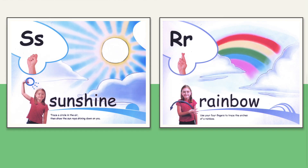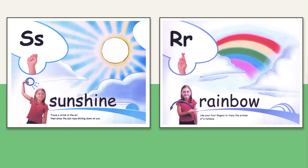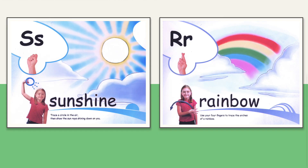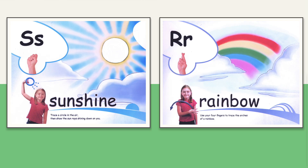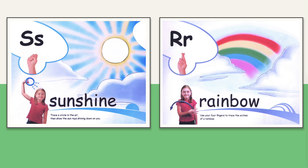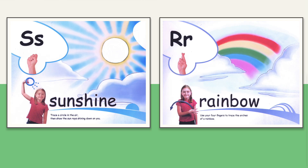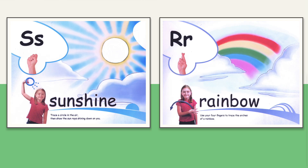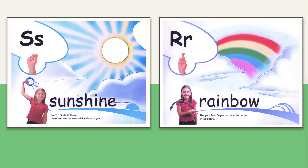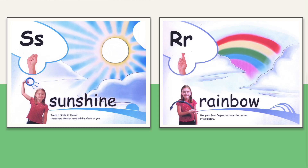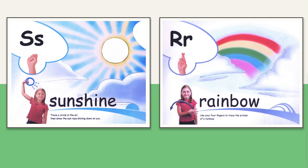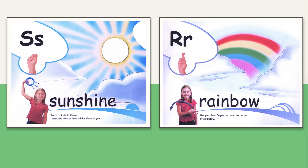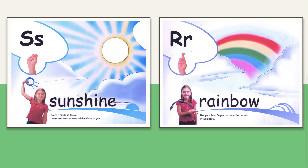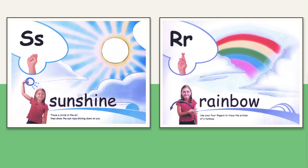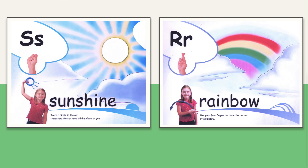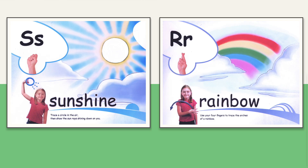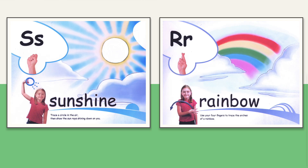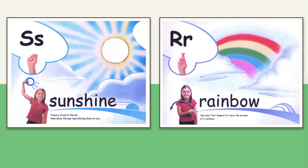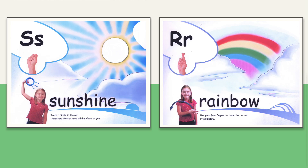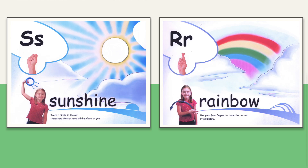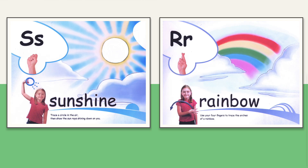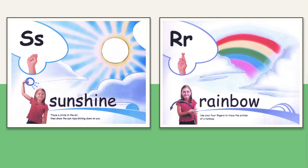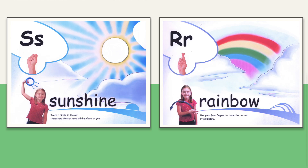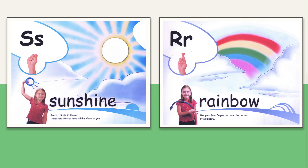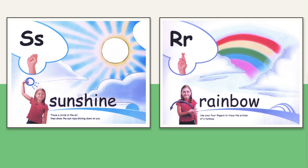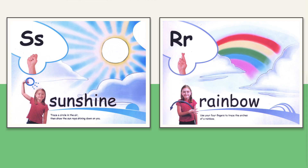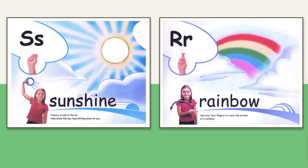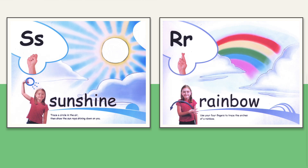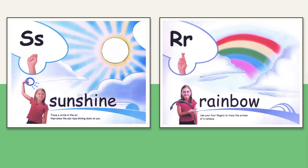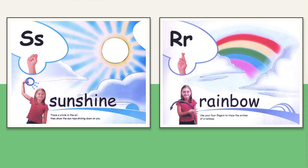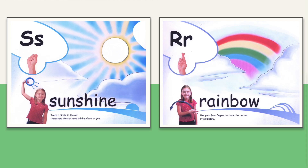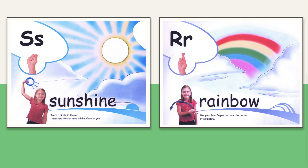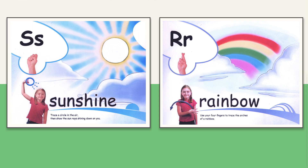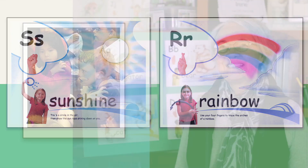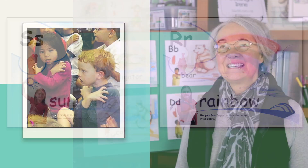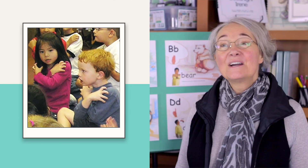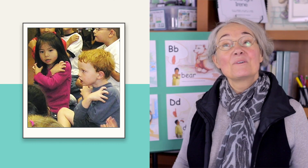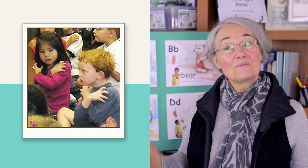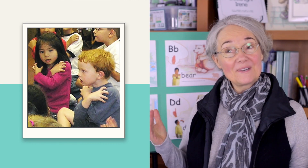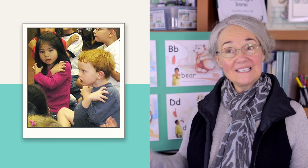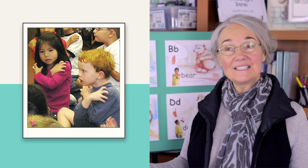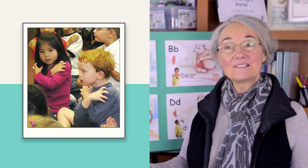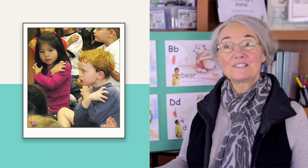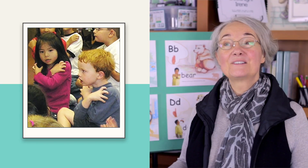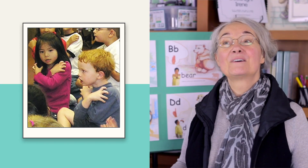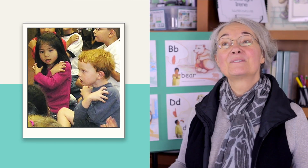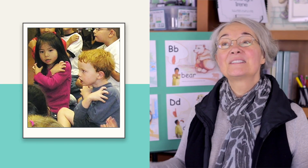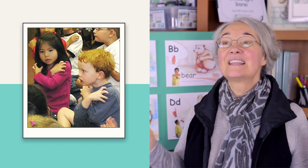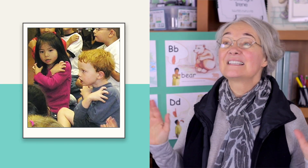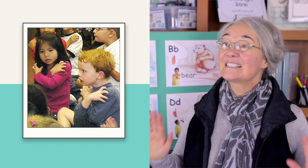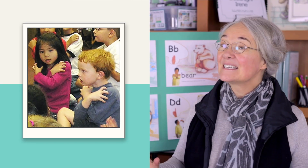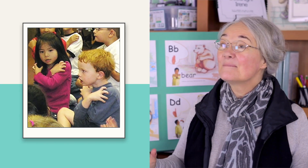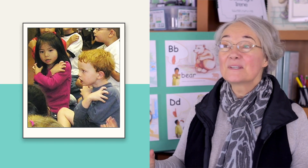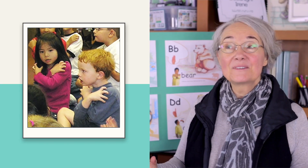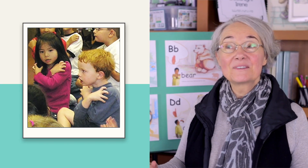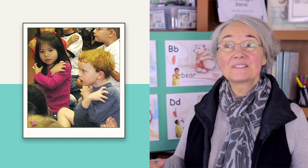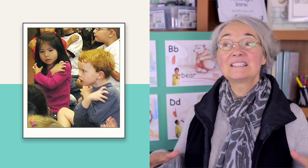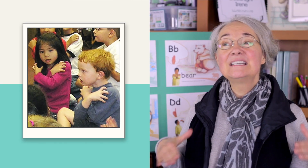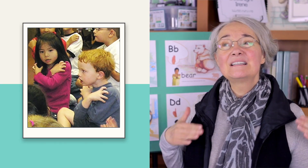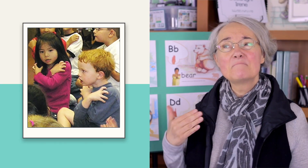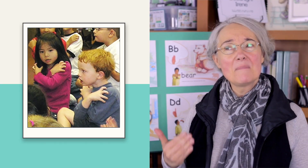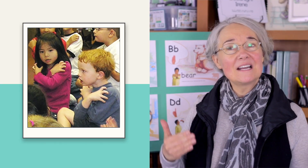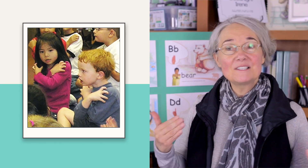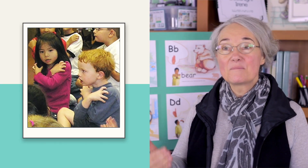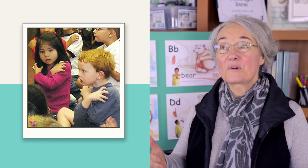sunshine. R, rainbow. Research shows that some